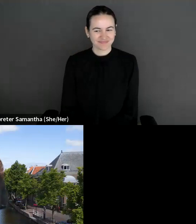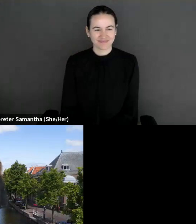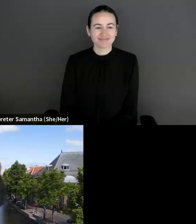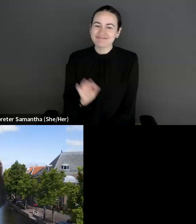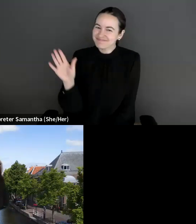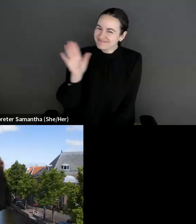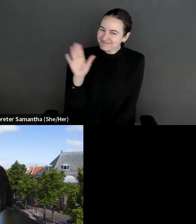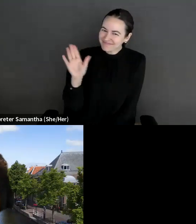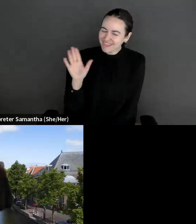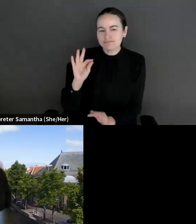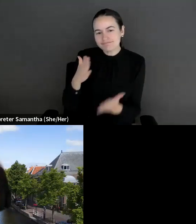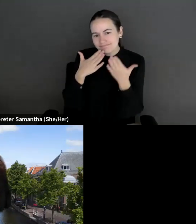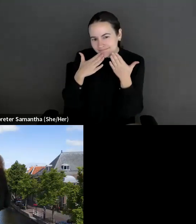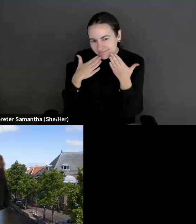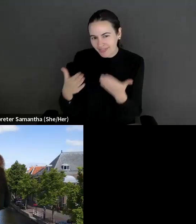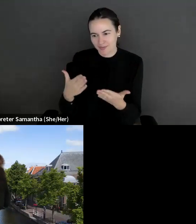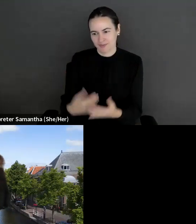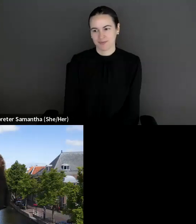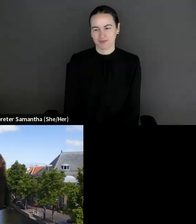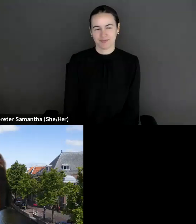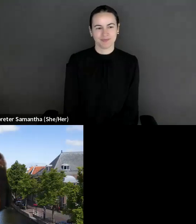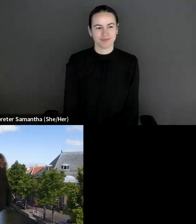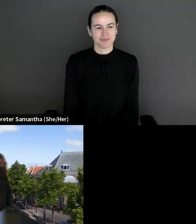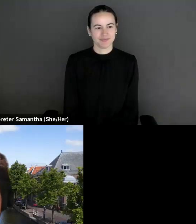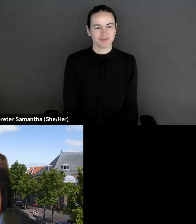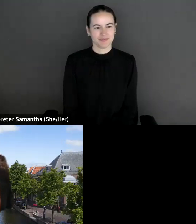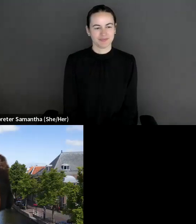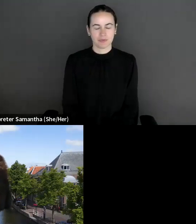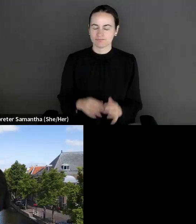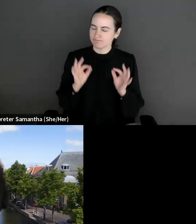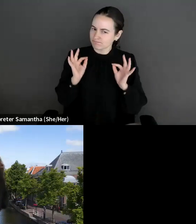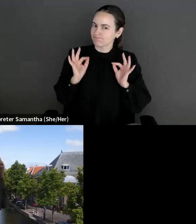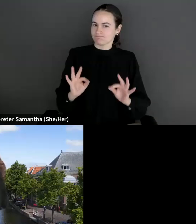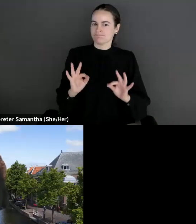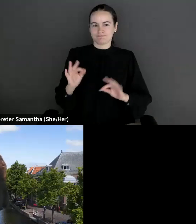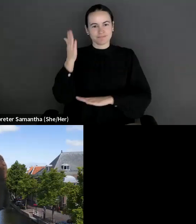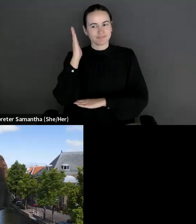Hi, Ute. Thank you very much for that excellent presentation.